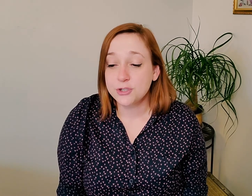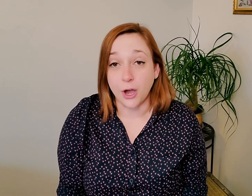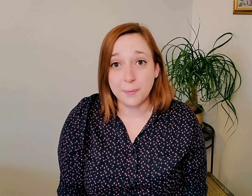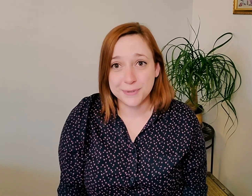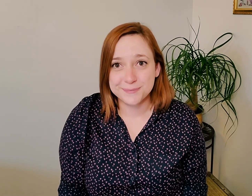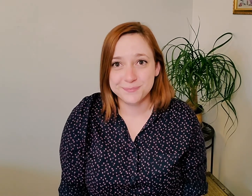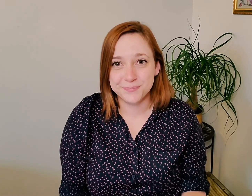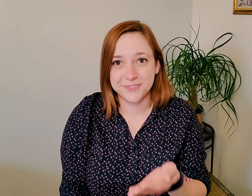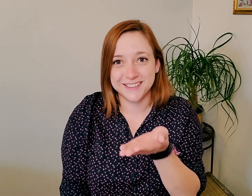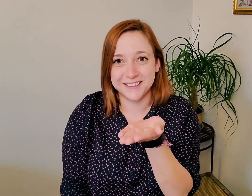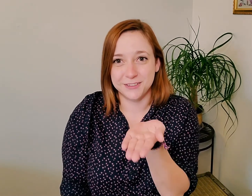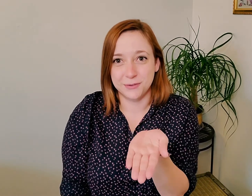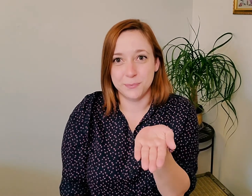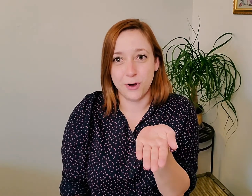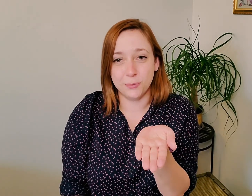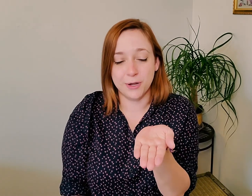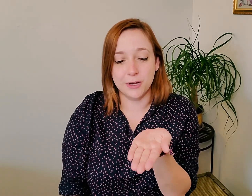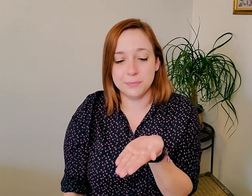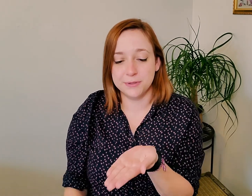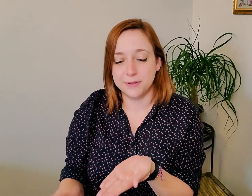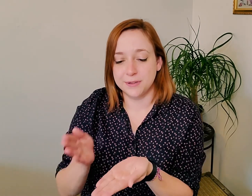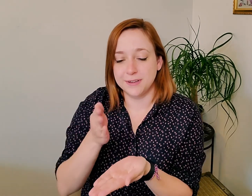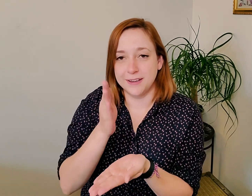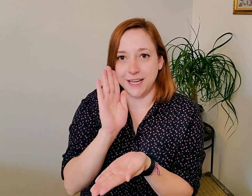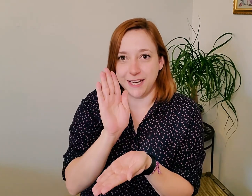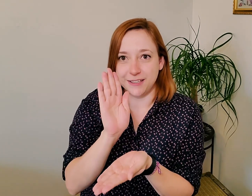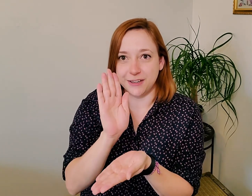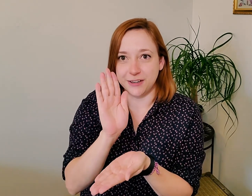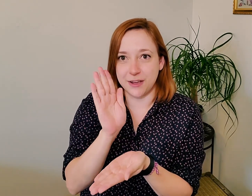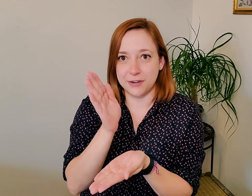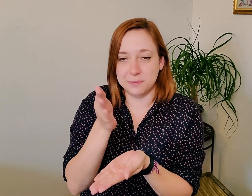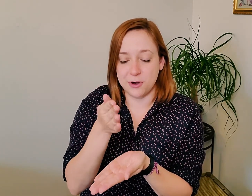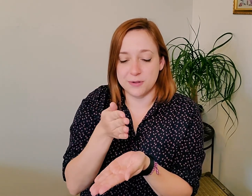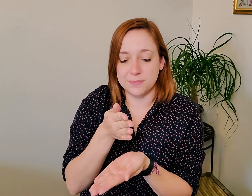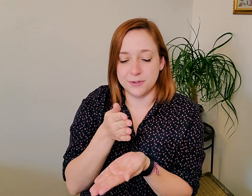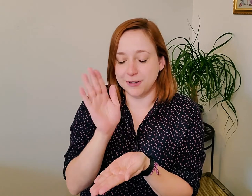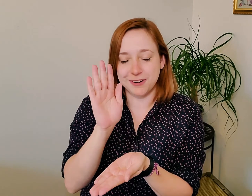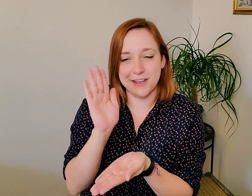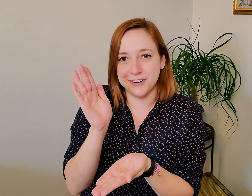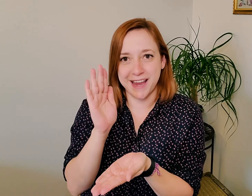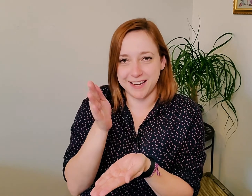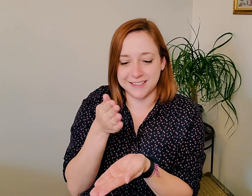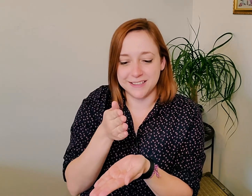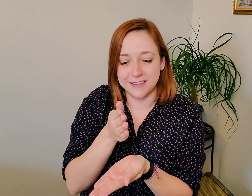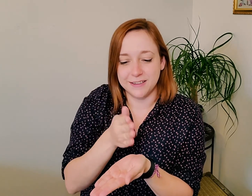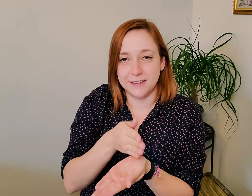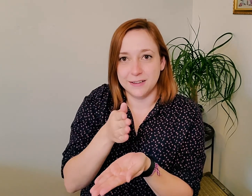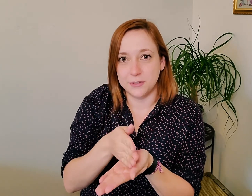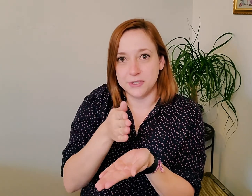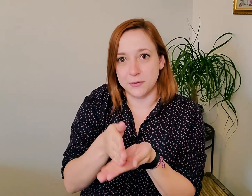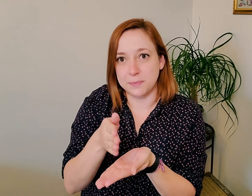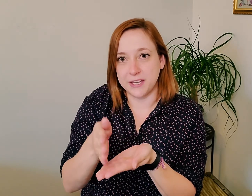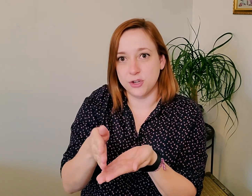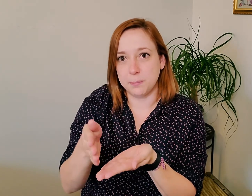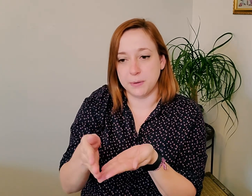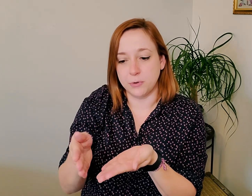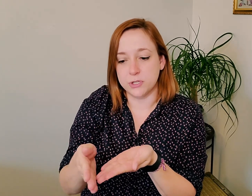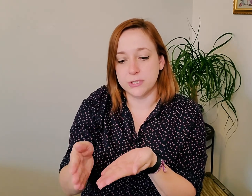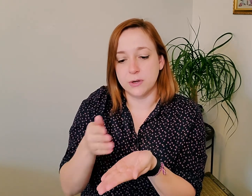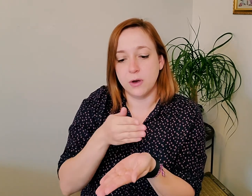Chop. Palm up, and our other palm, or our other hand, is going to make chopping motions all the